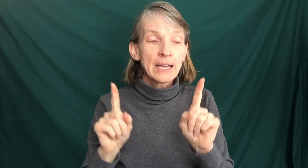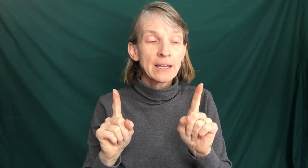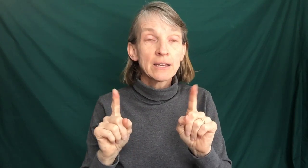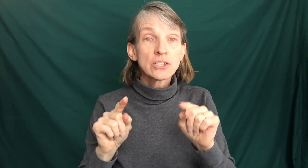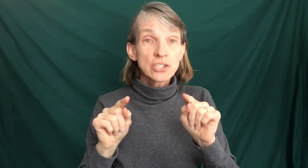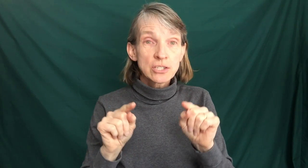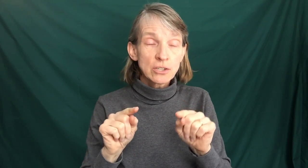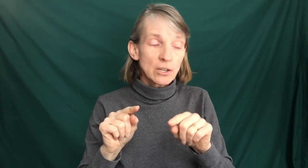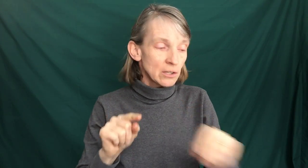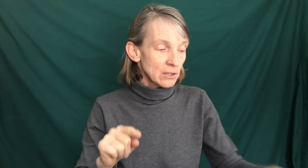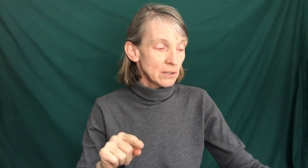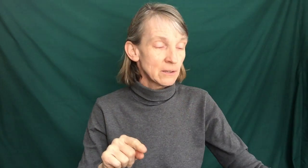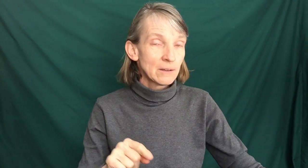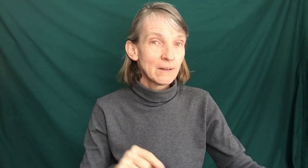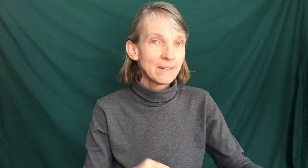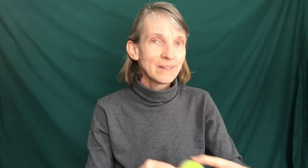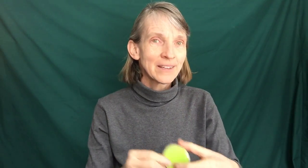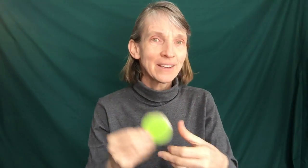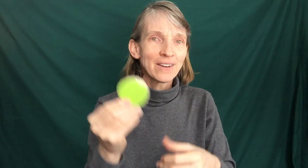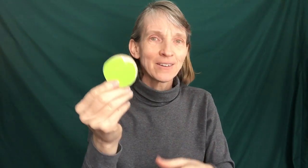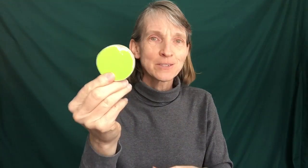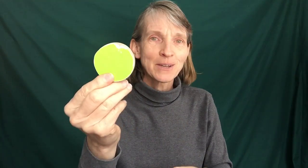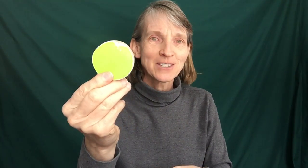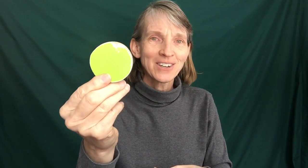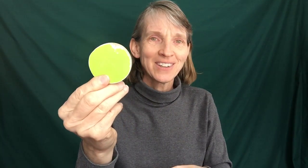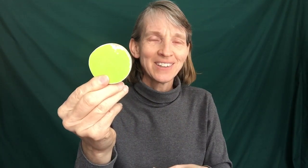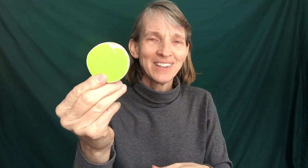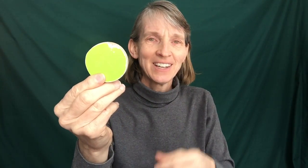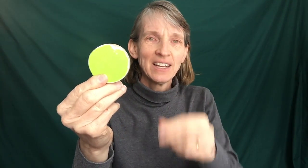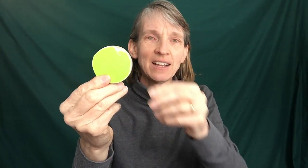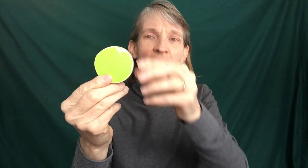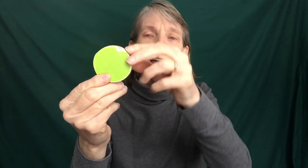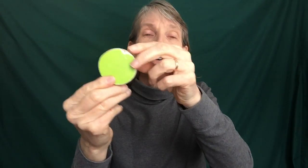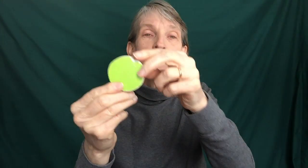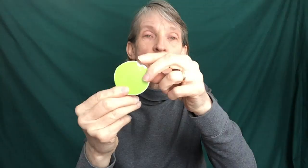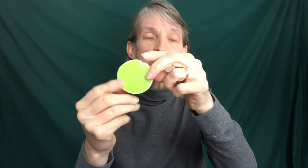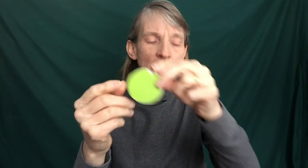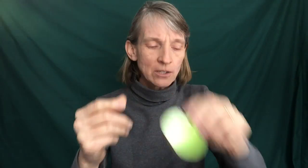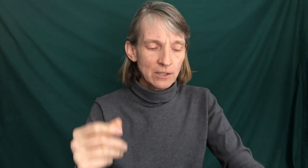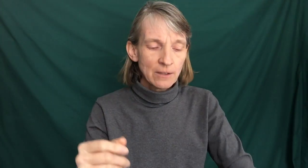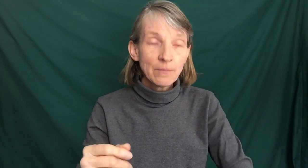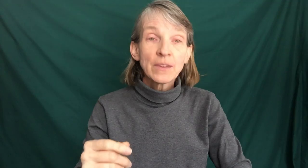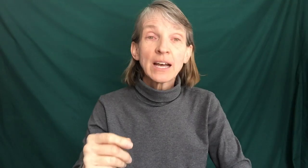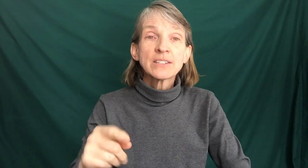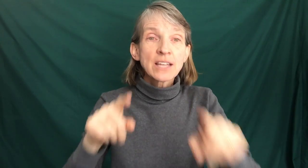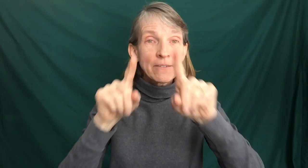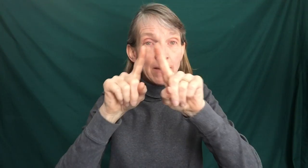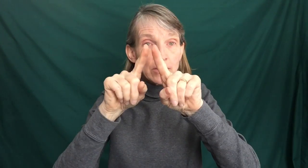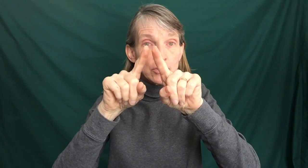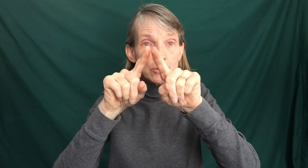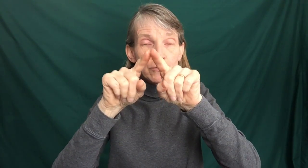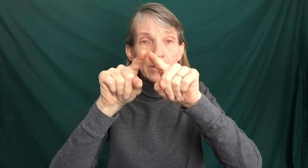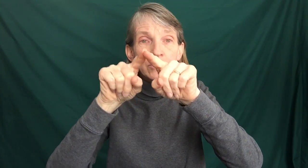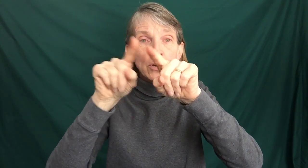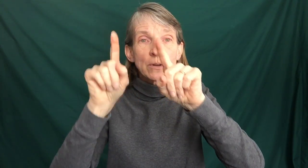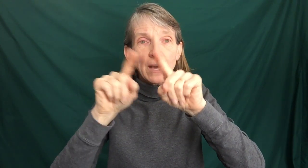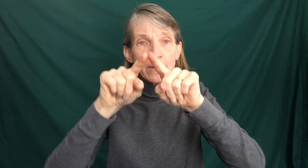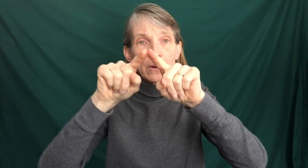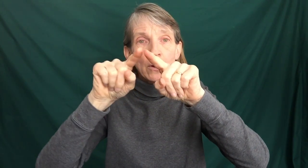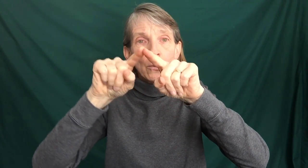a circle? Here's my circle. For a circle, instead of having the two fingers go together,